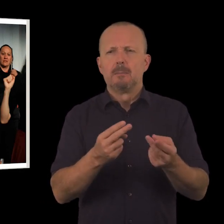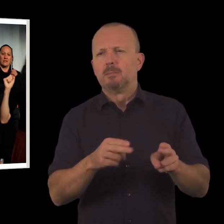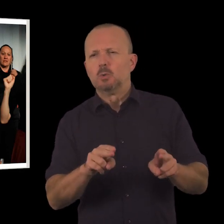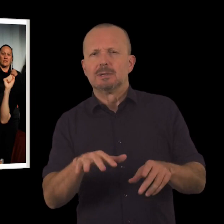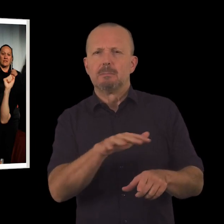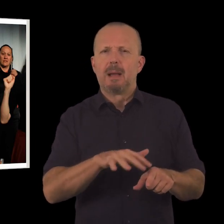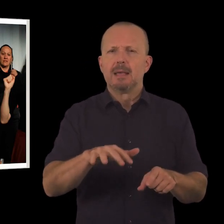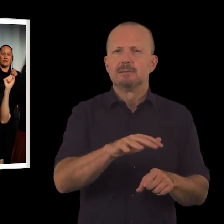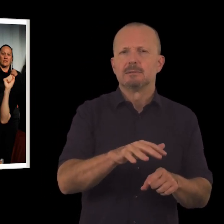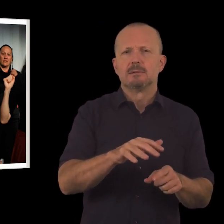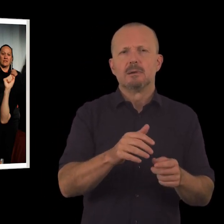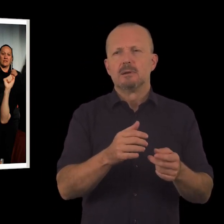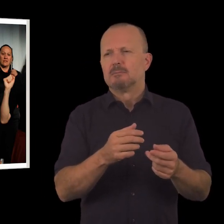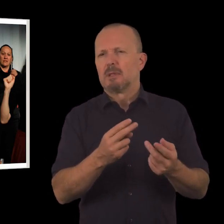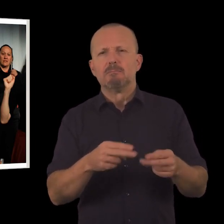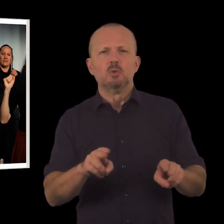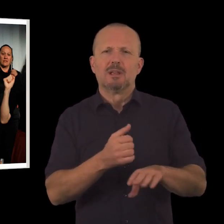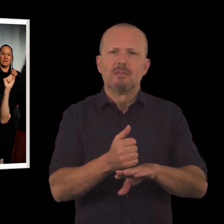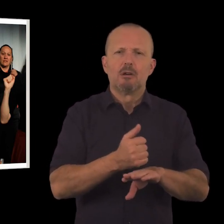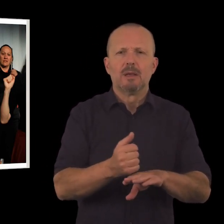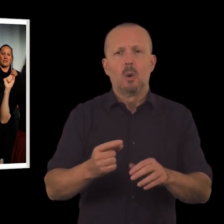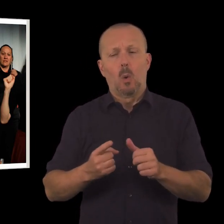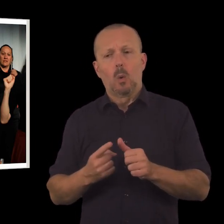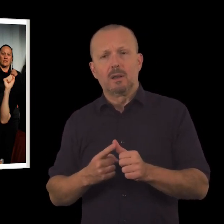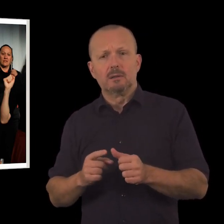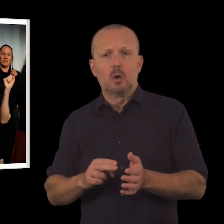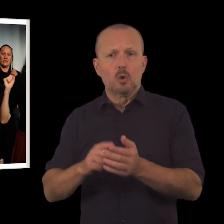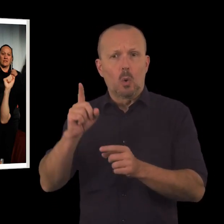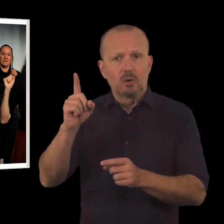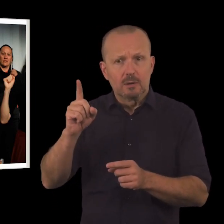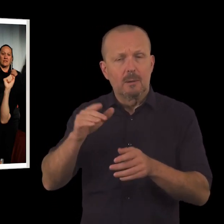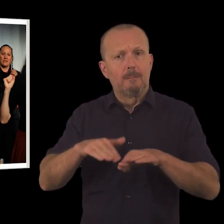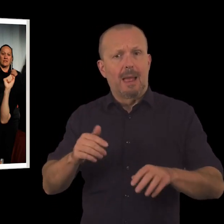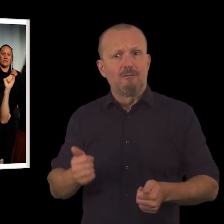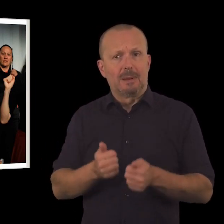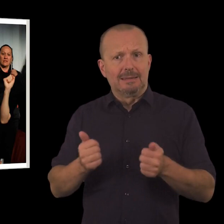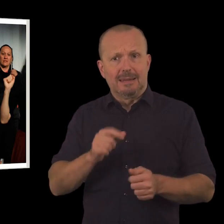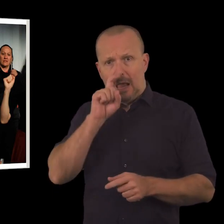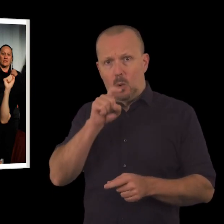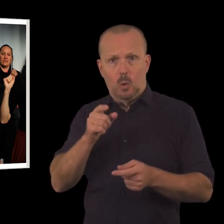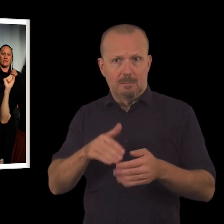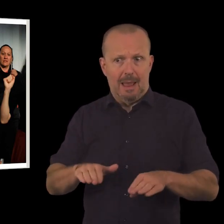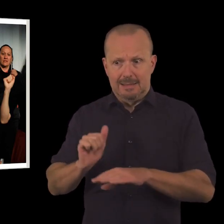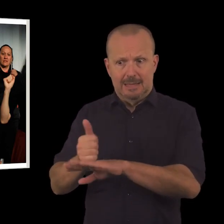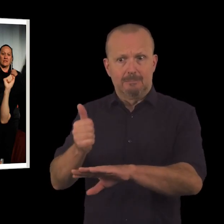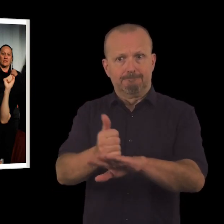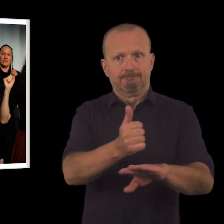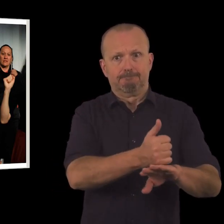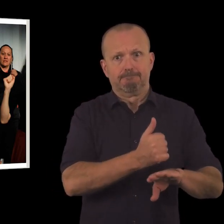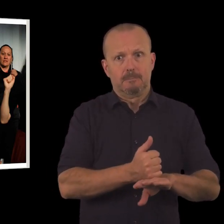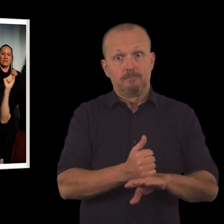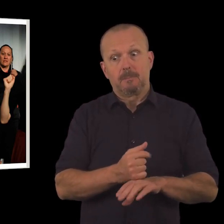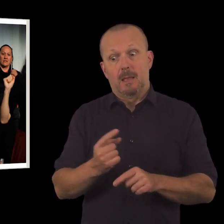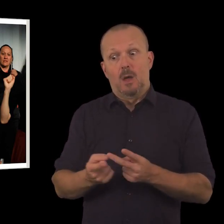music therapy service in Auckland, Northland, the Bay of Plenty and Hawke's Bay. They also won the